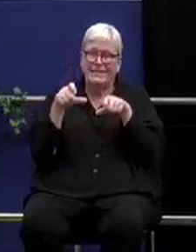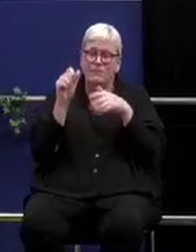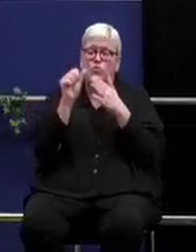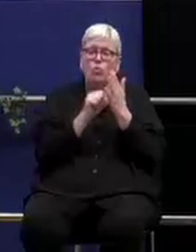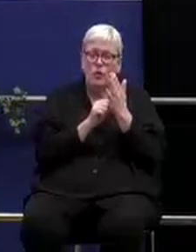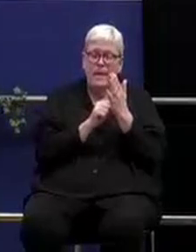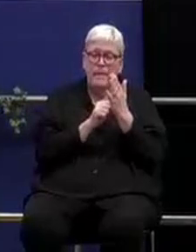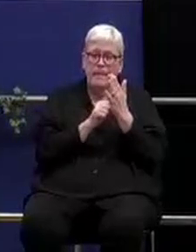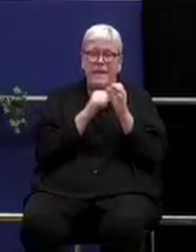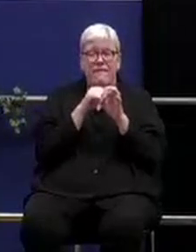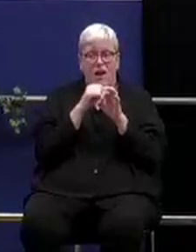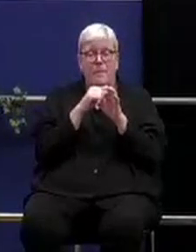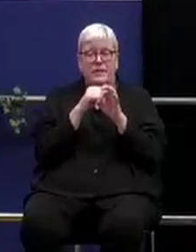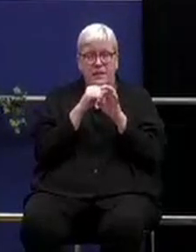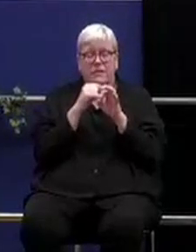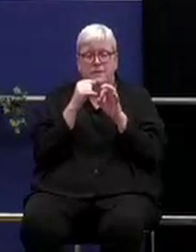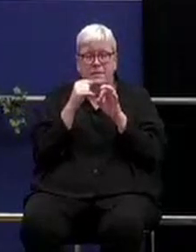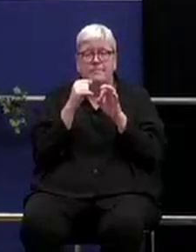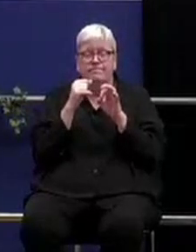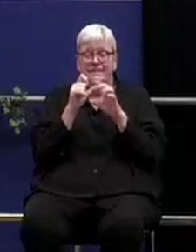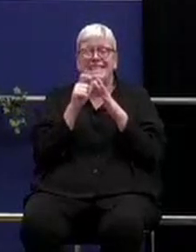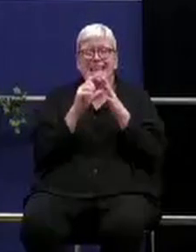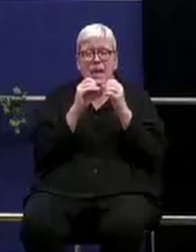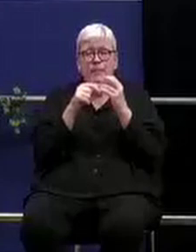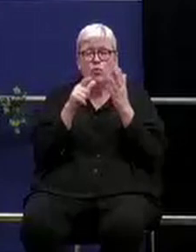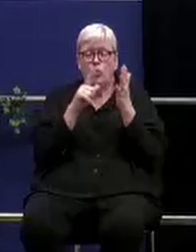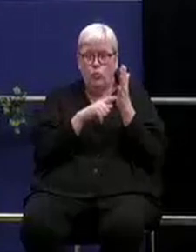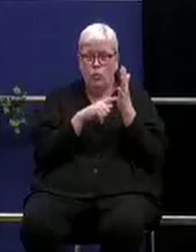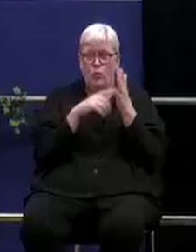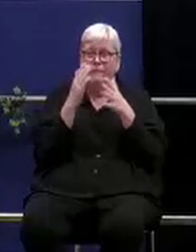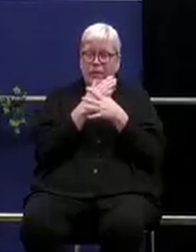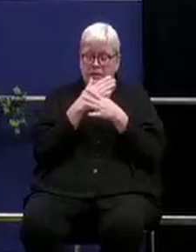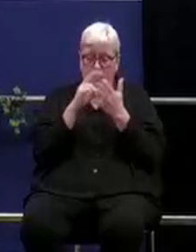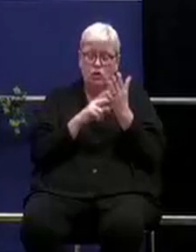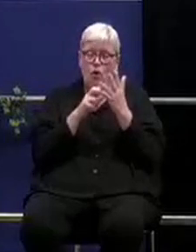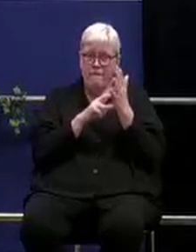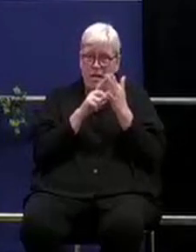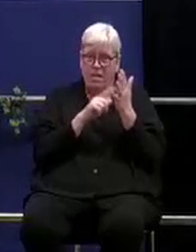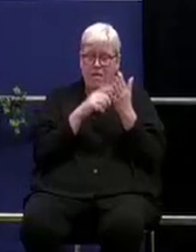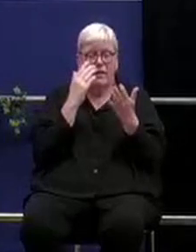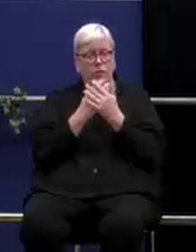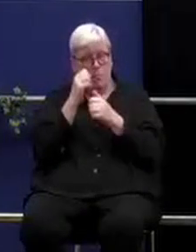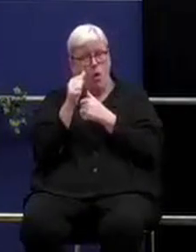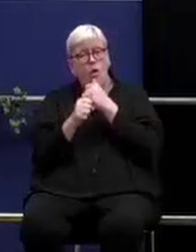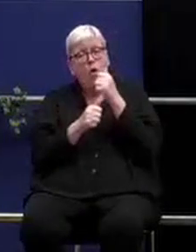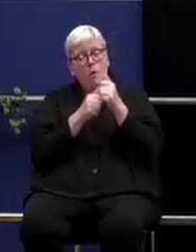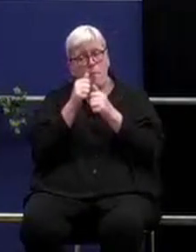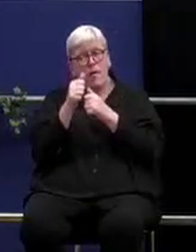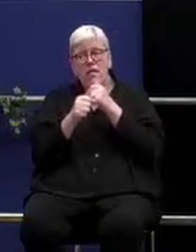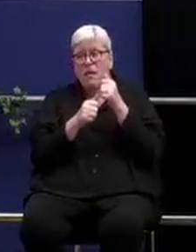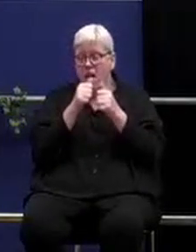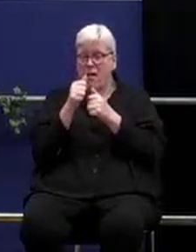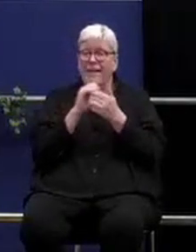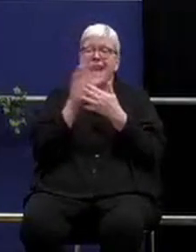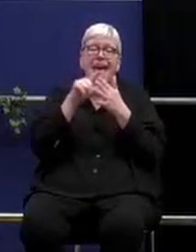is Rachelle's debut novel, and since its launch in May has been reviewed to considerable critical and popular acclaim. The Herald called